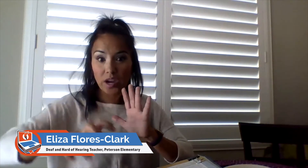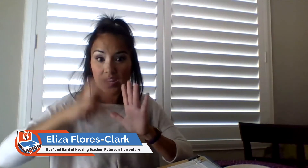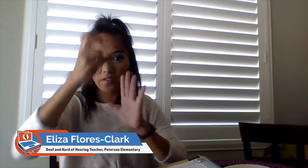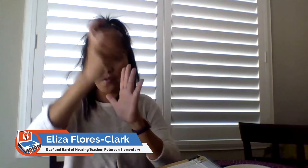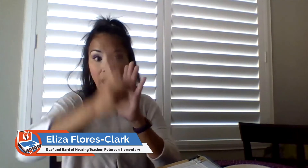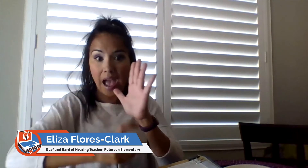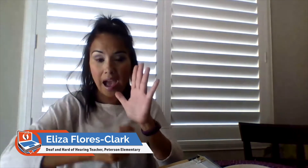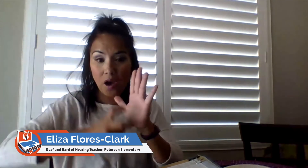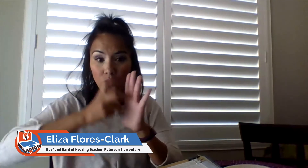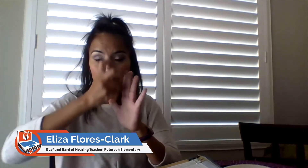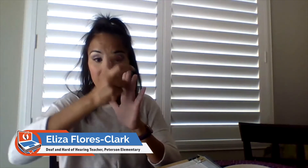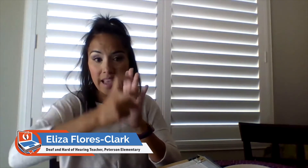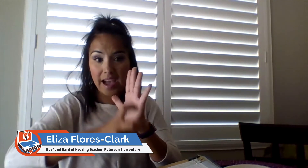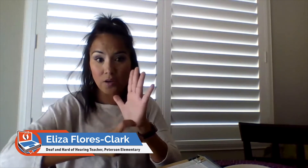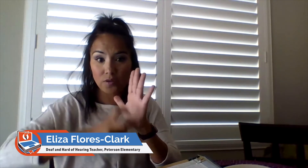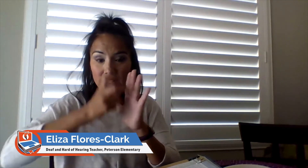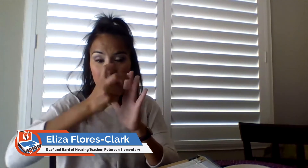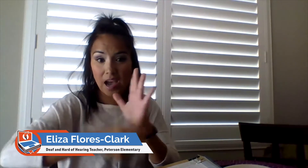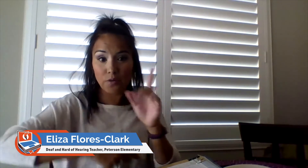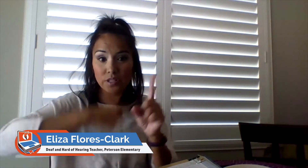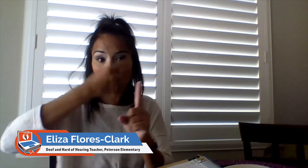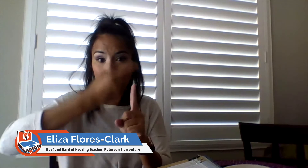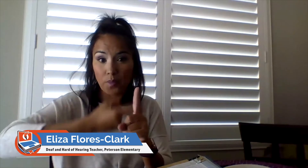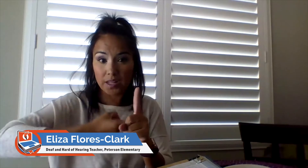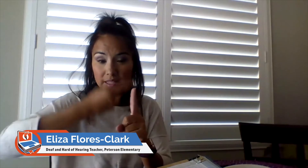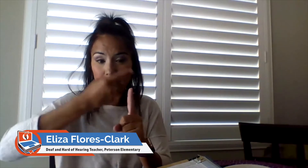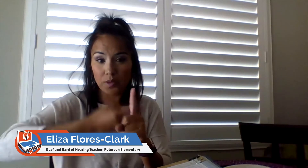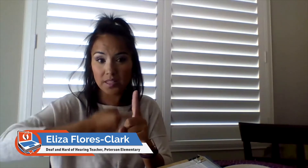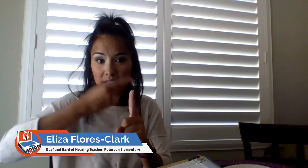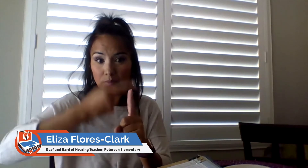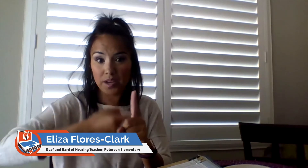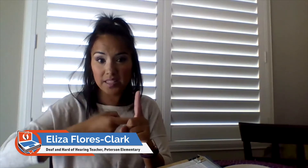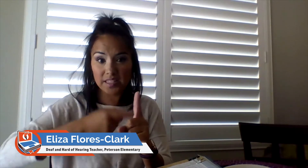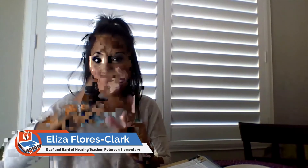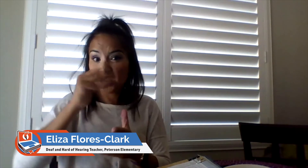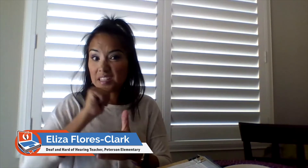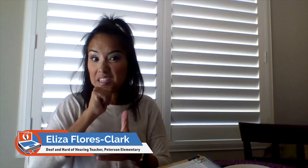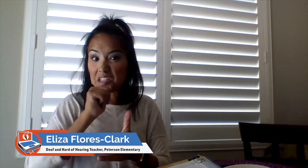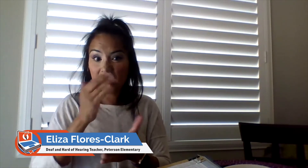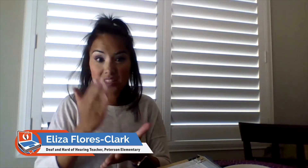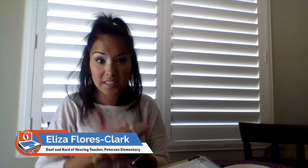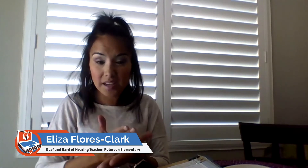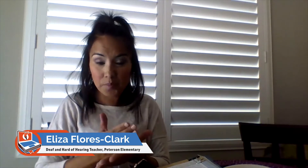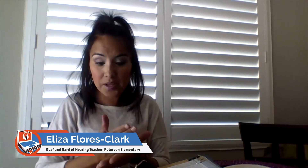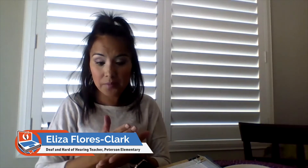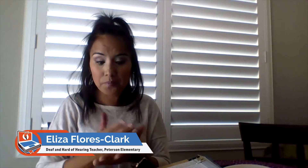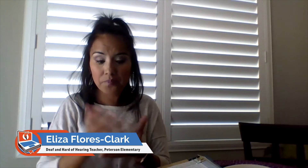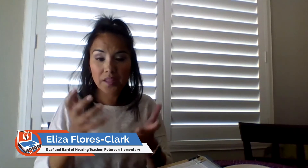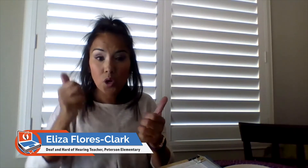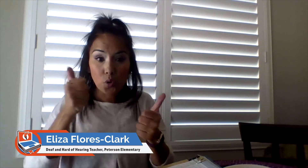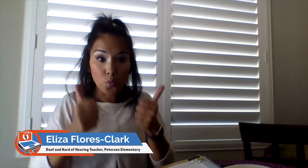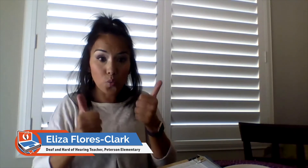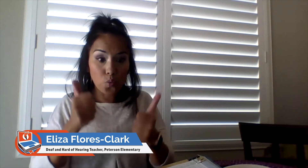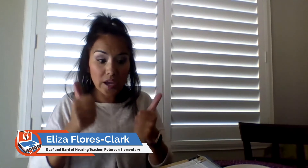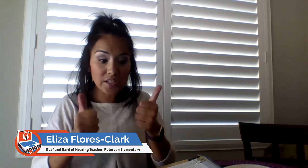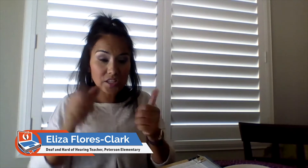raining for hours, for months and months and months, not stopping, which